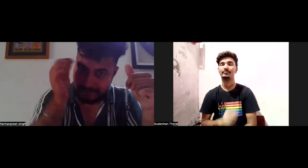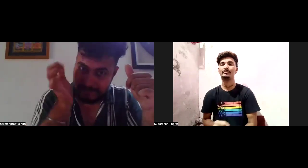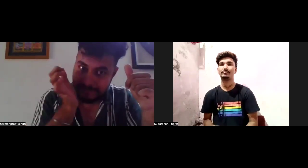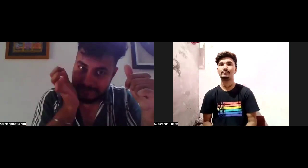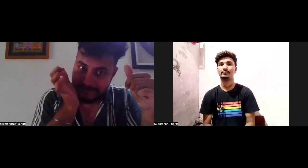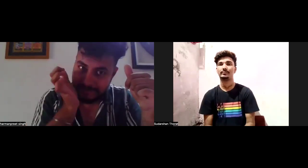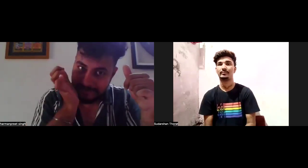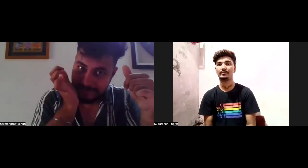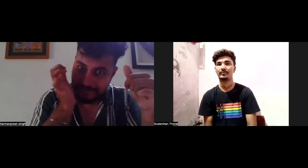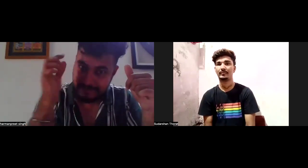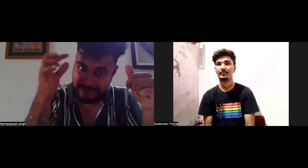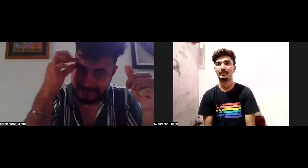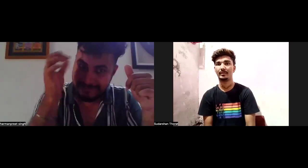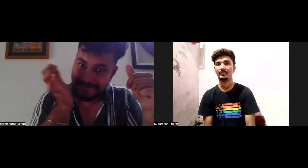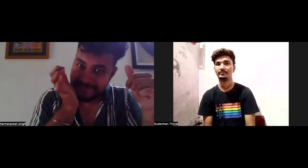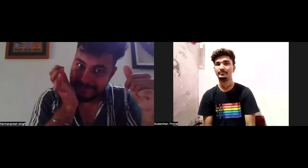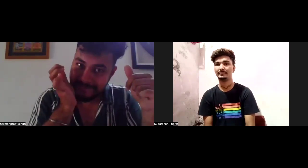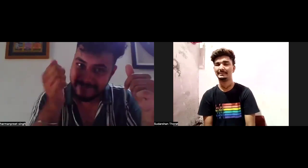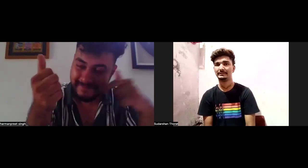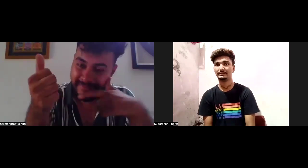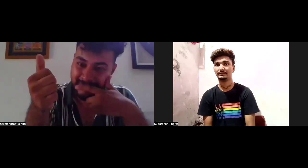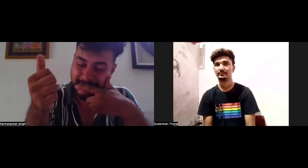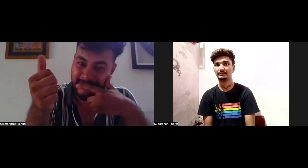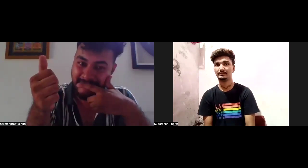Harmanpreet clarifying, are you able to see Sudarshan?